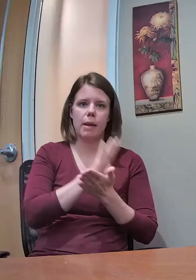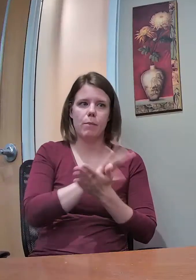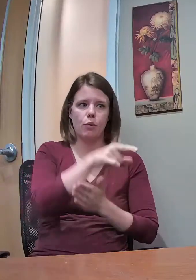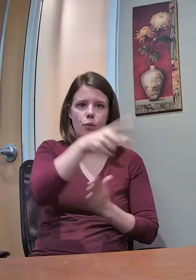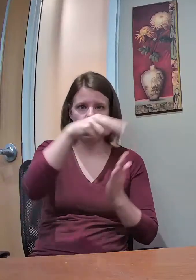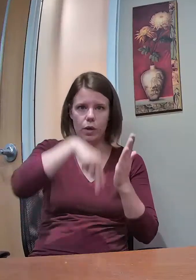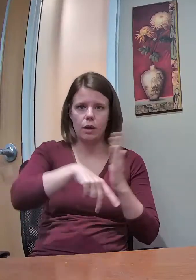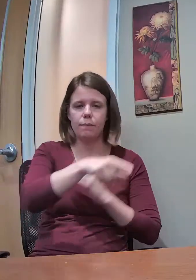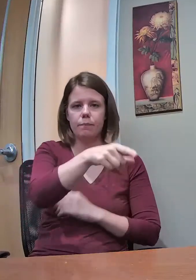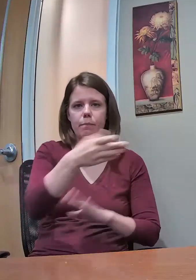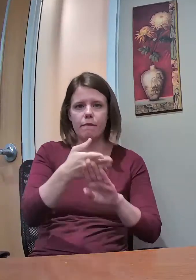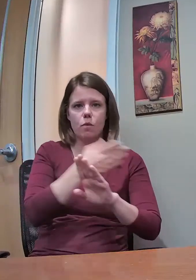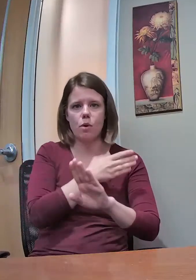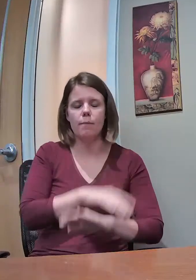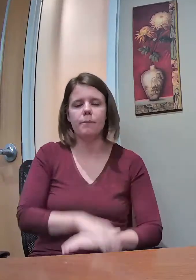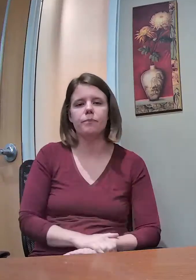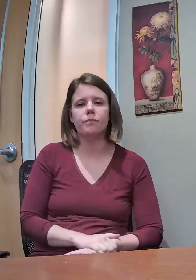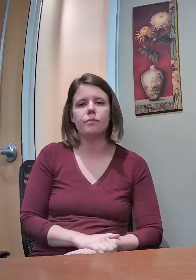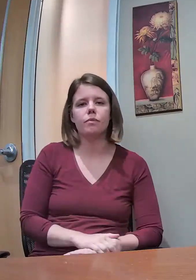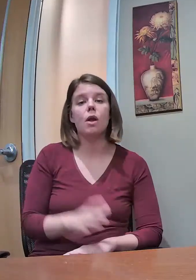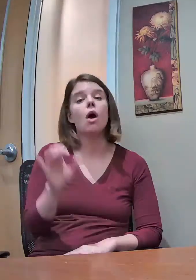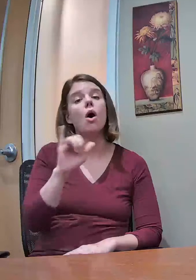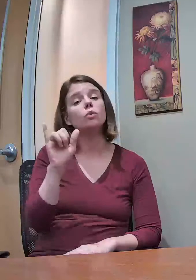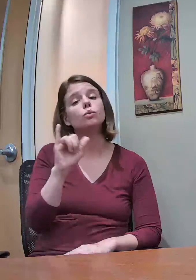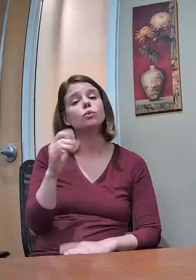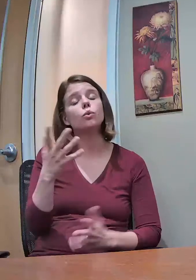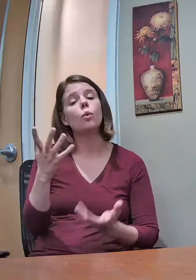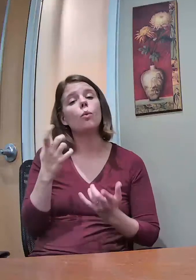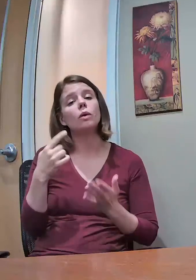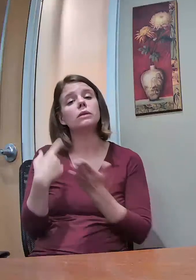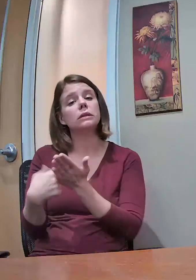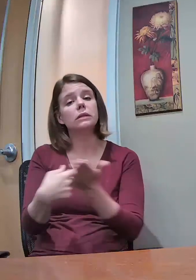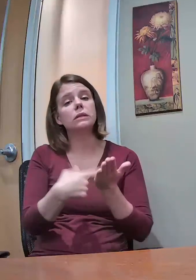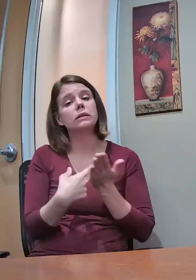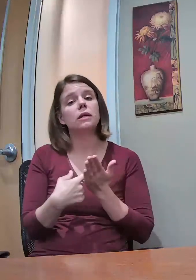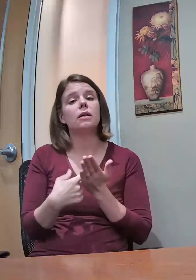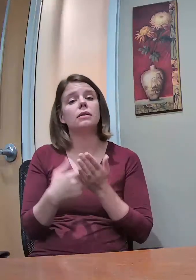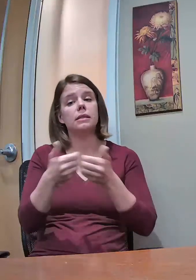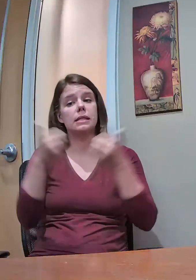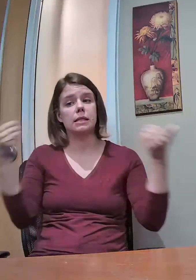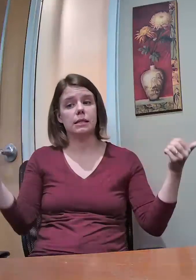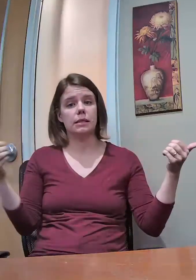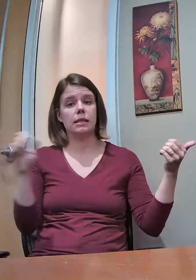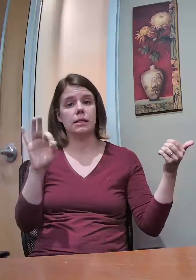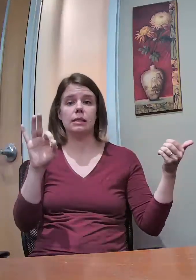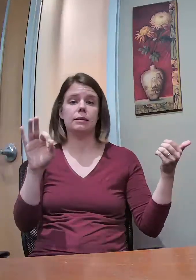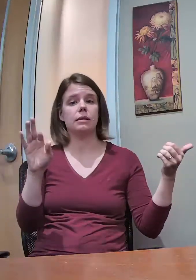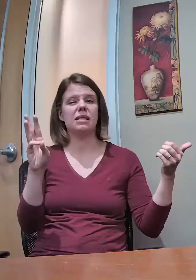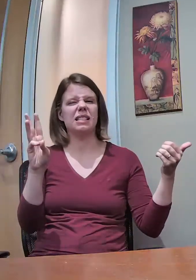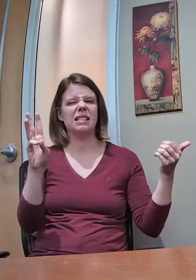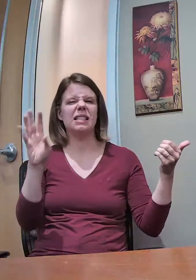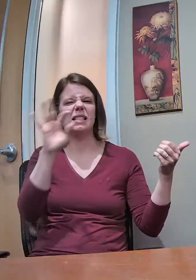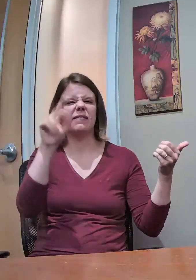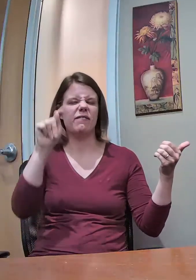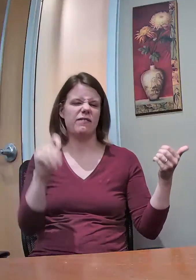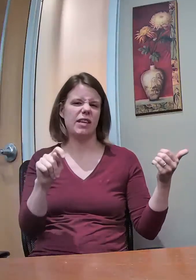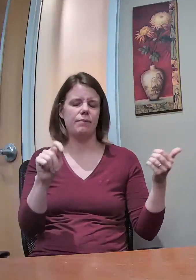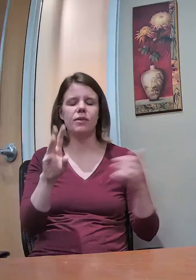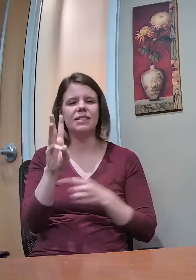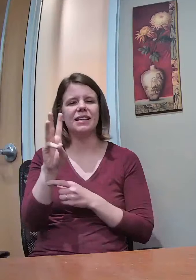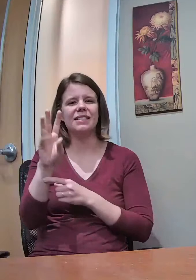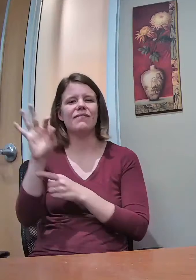physical distancing. As I mentioned, as of June 9th, brief hugs are permitted between all residents and